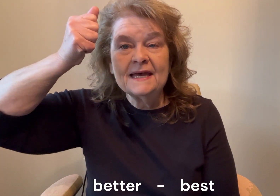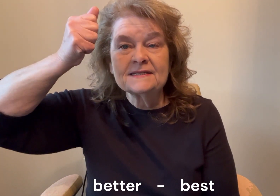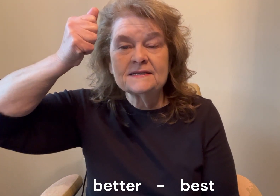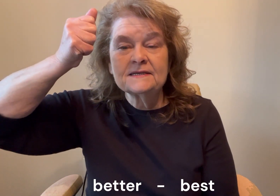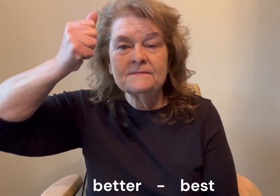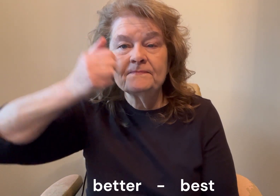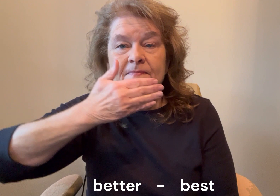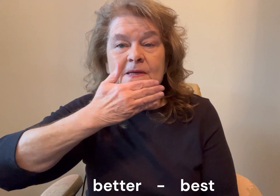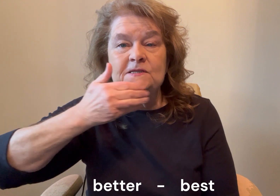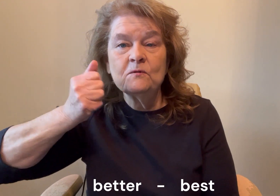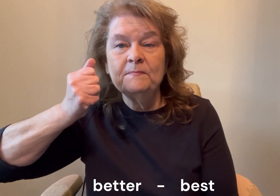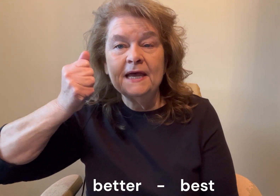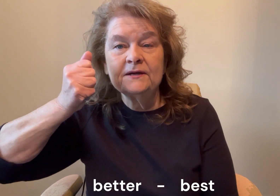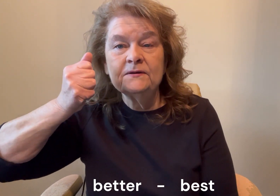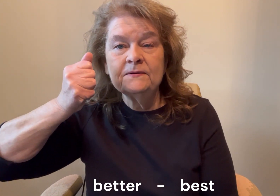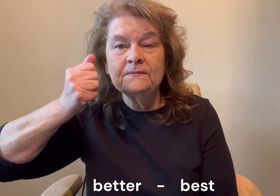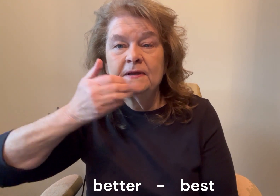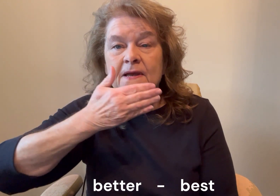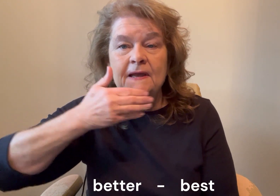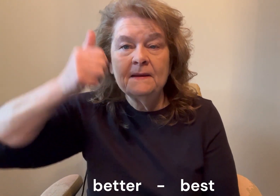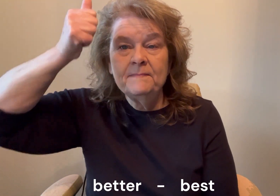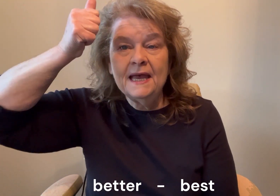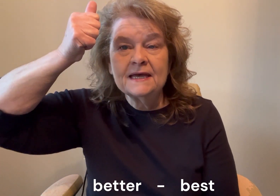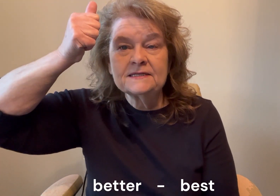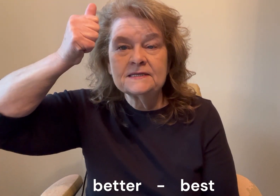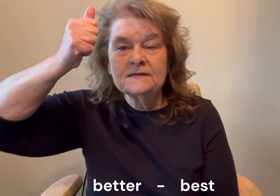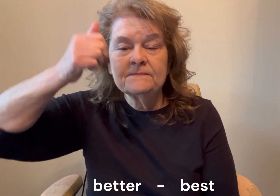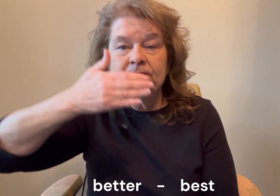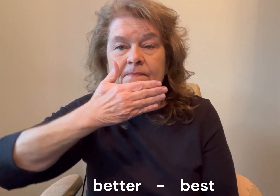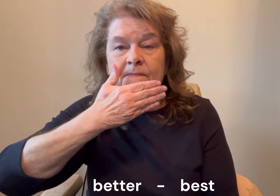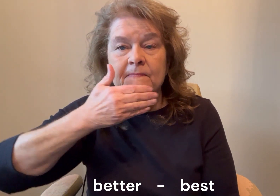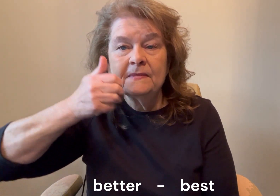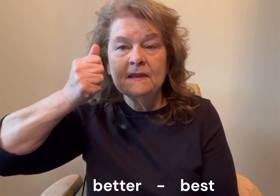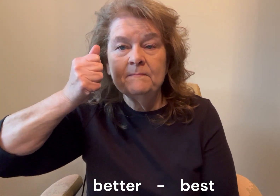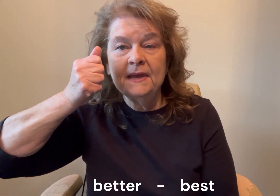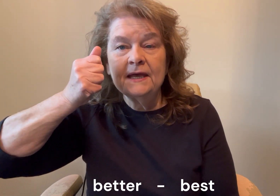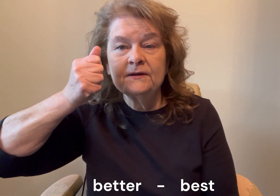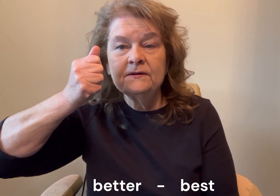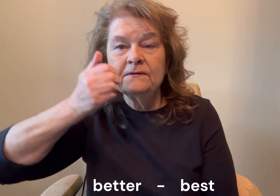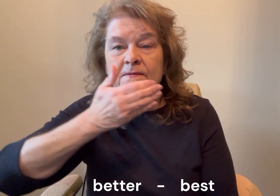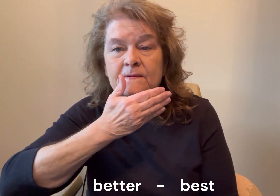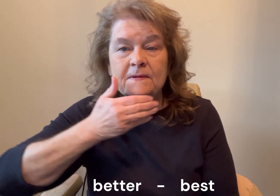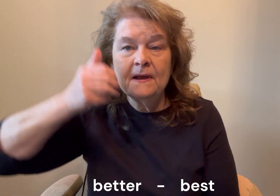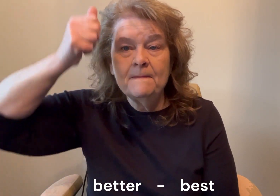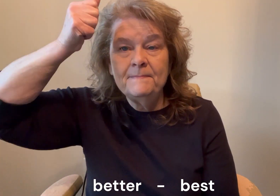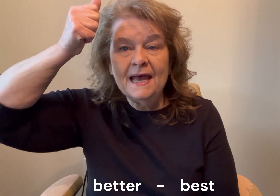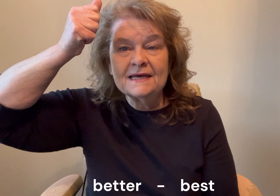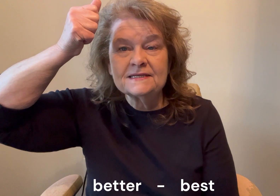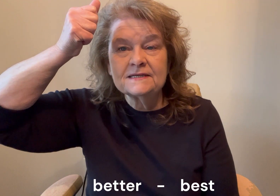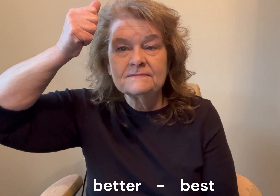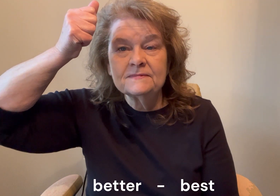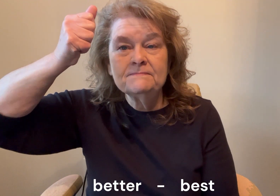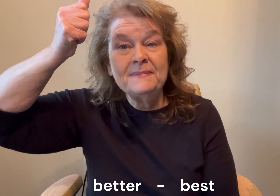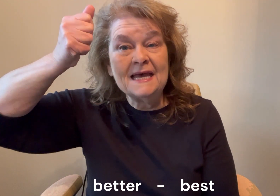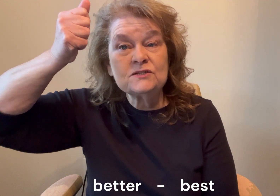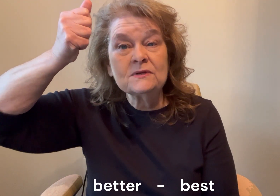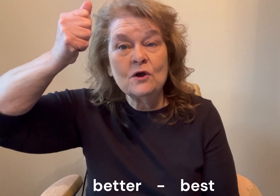best. So better, best. Better, best. Best would go